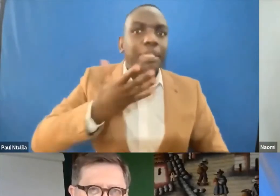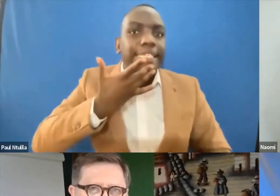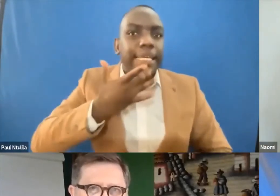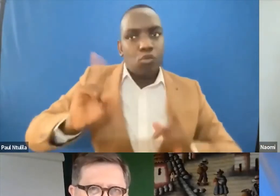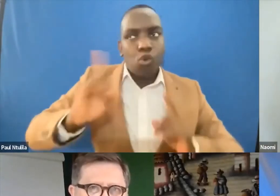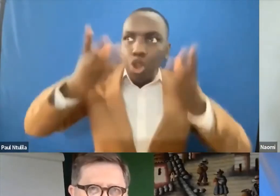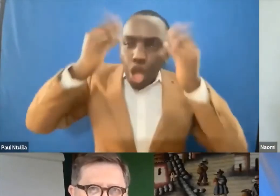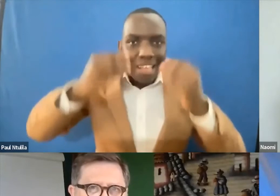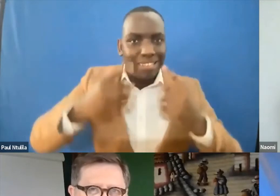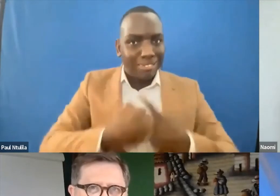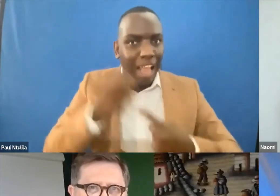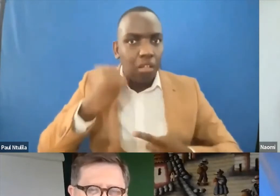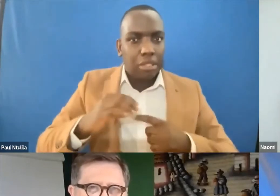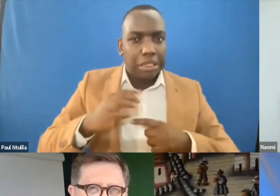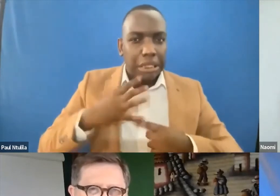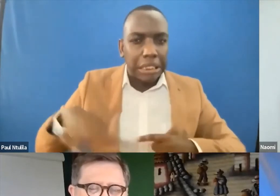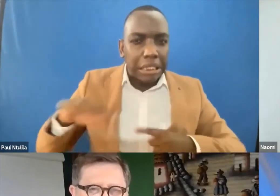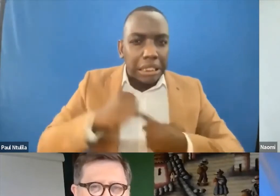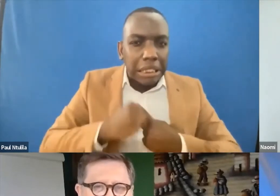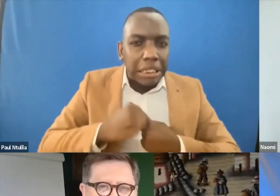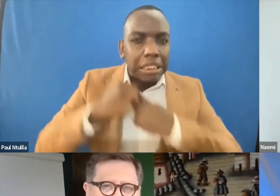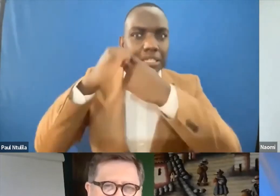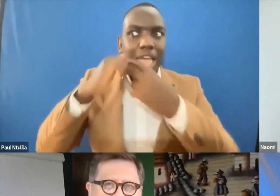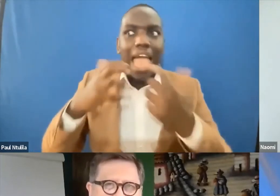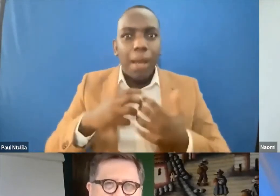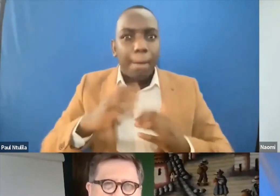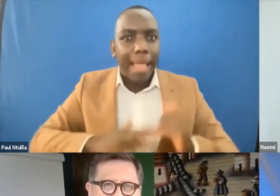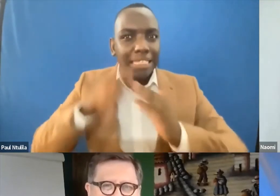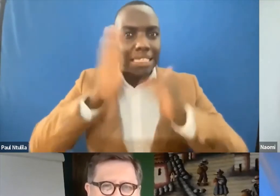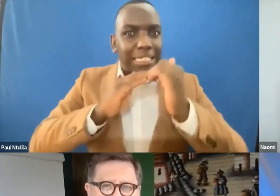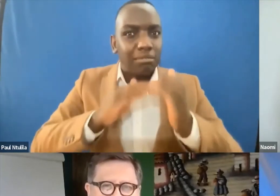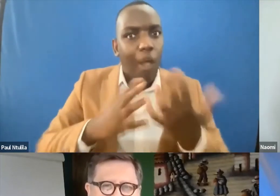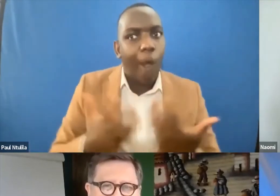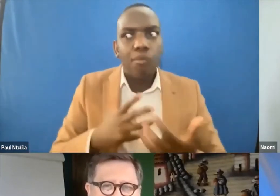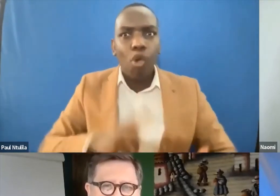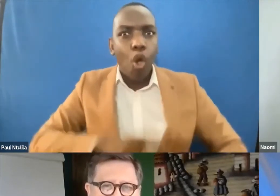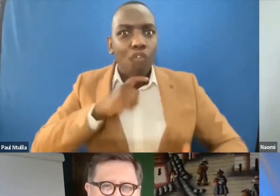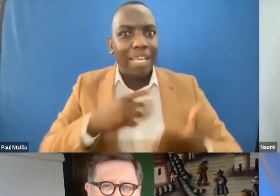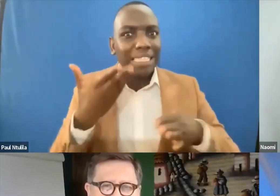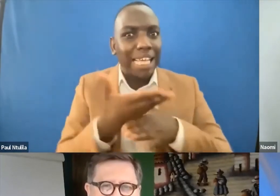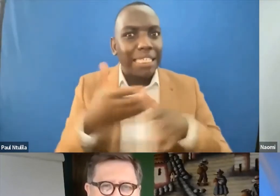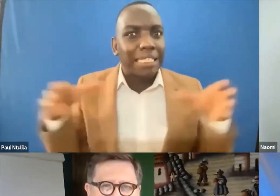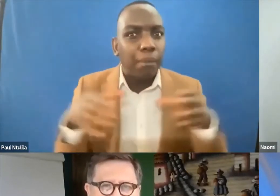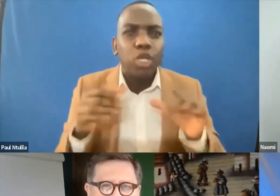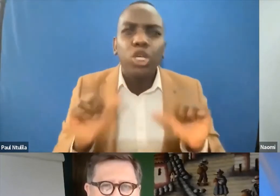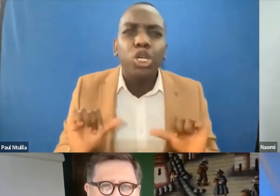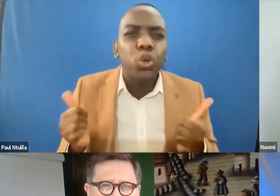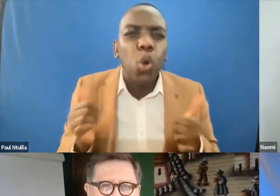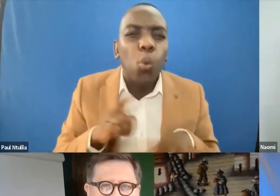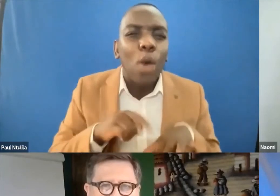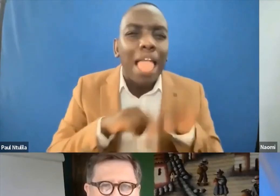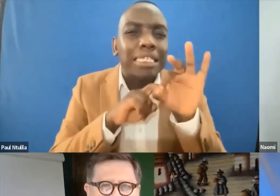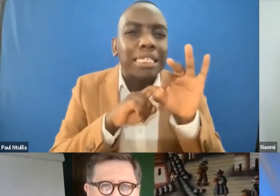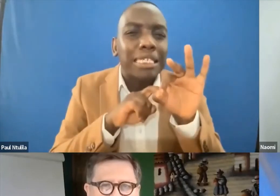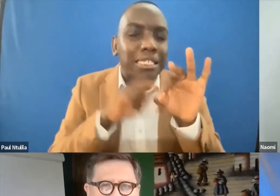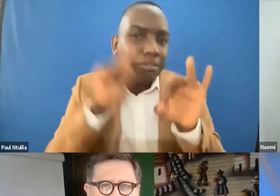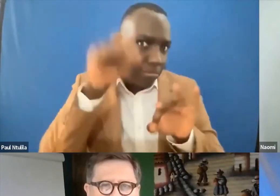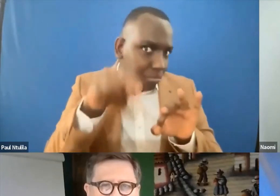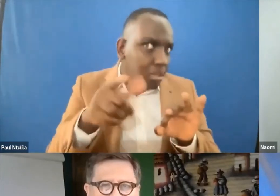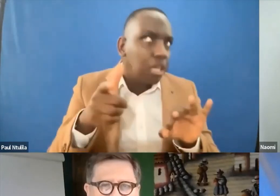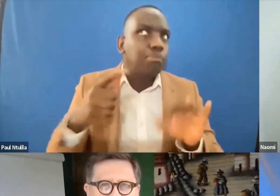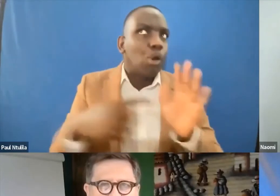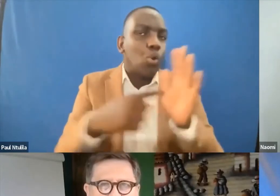Because if we don't know what skills we have, we can't improve them. We can't correct our mistakes. So